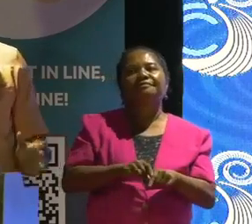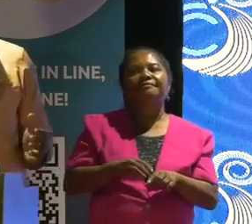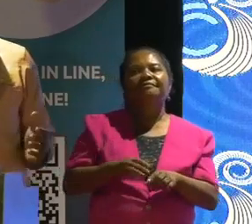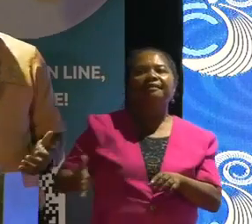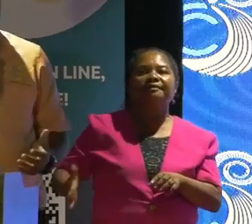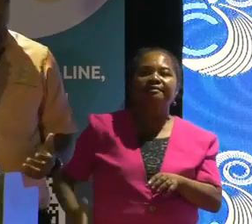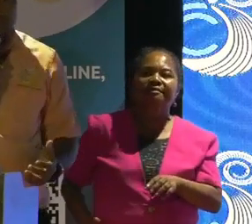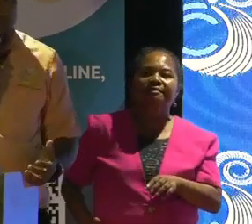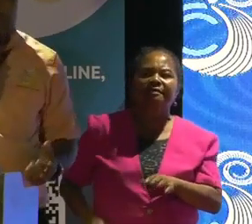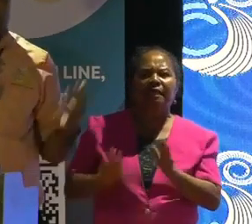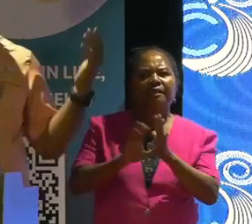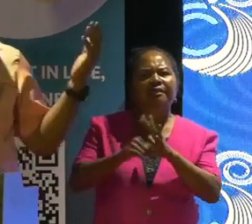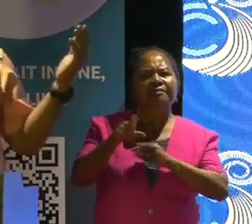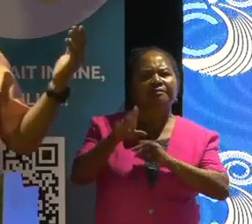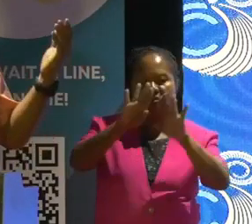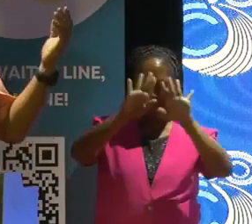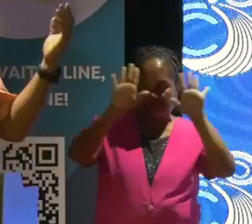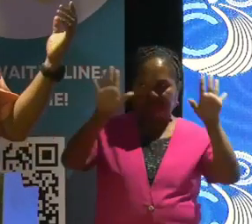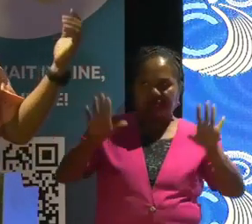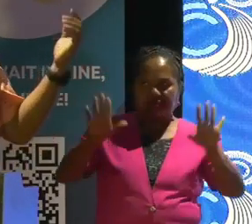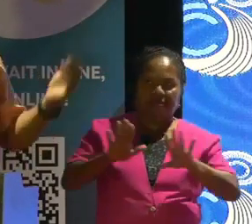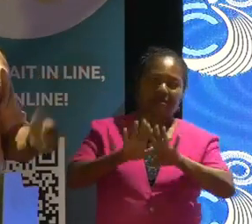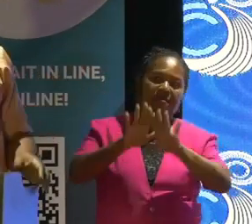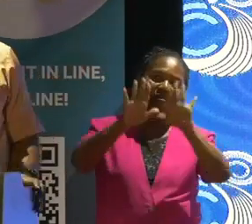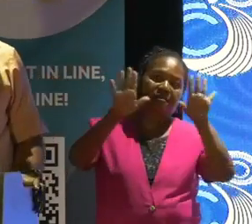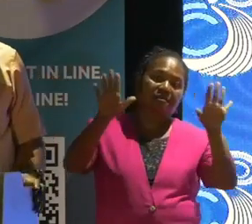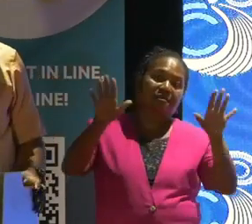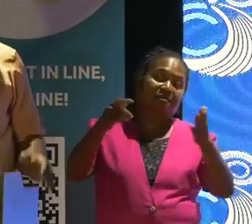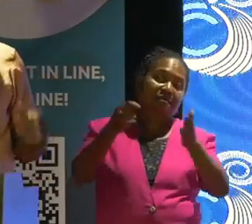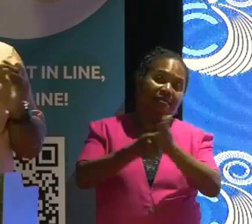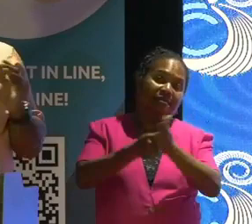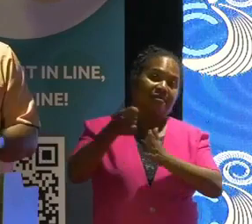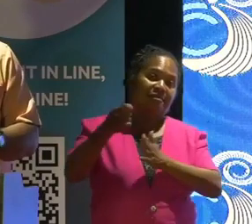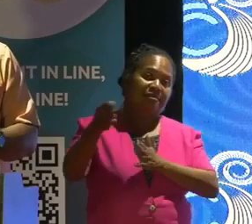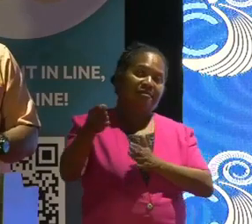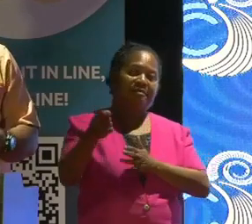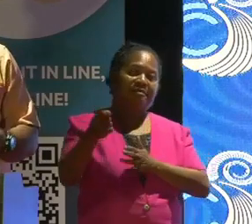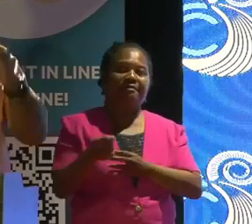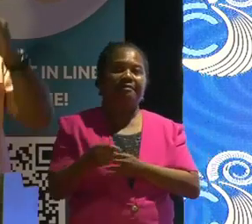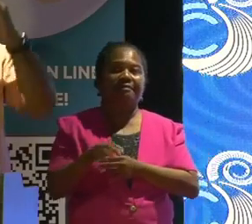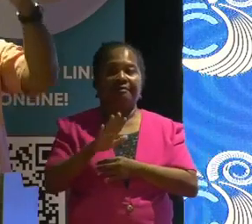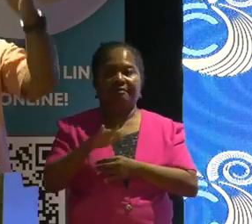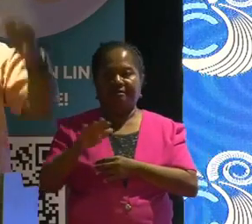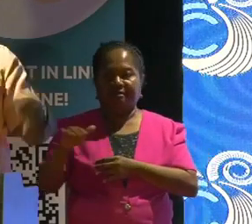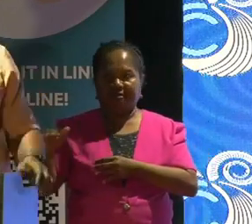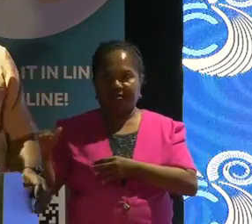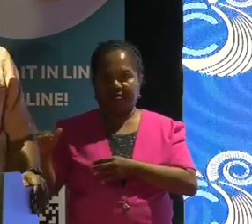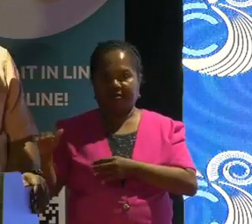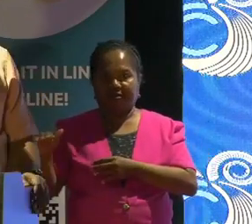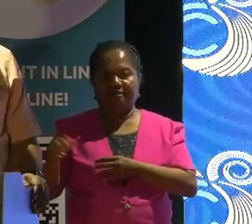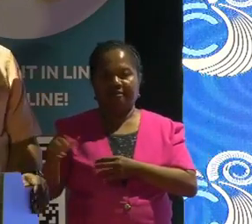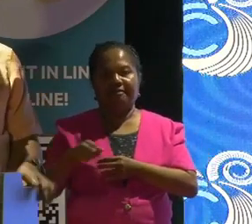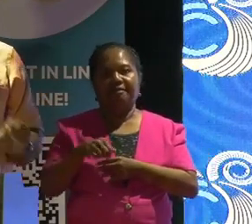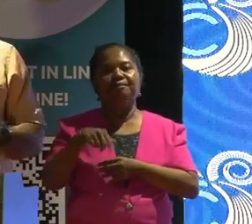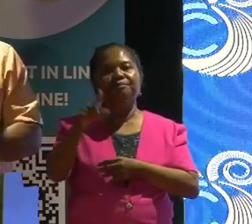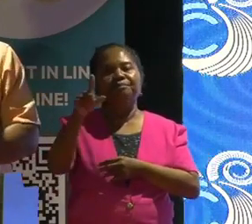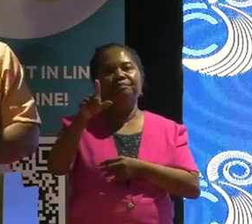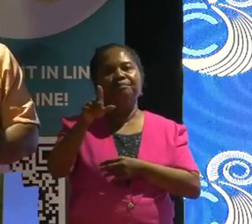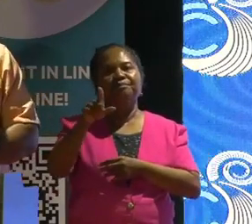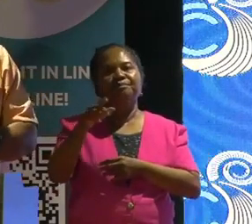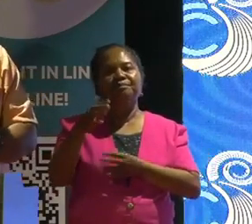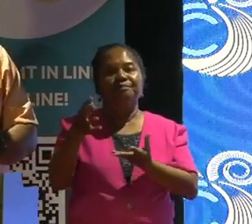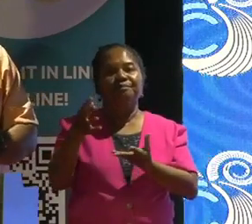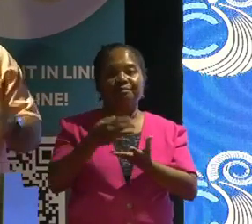when time for holiday, that leave pay out here, Pikini man bloem em go live lo place. So I'm